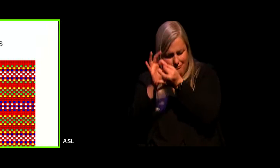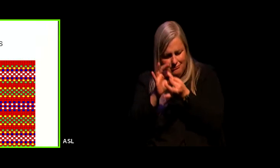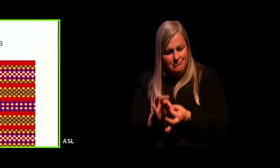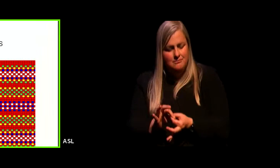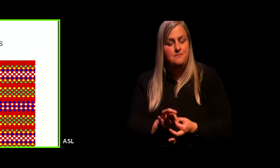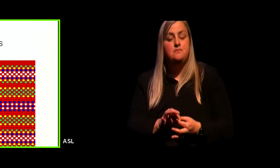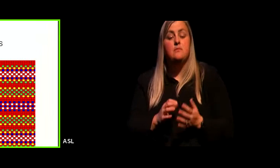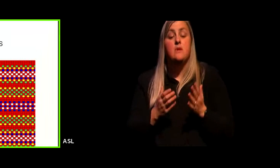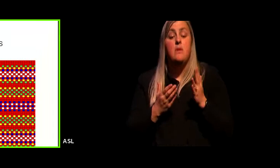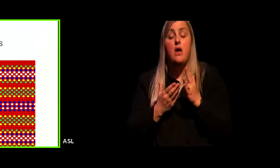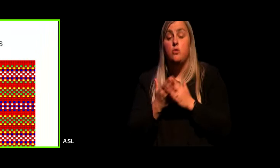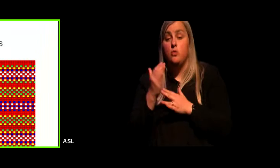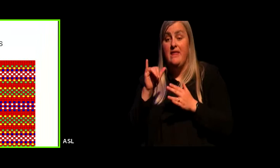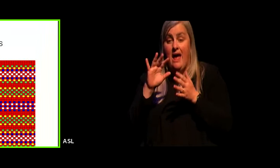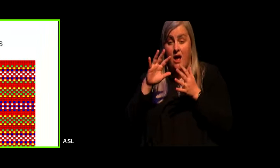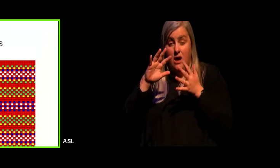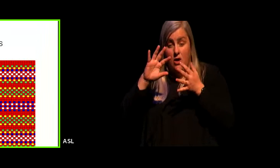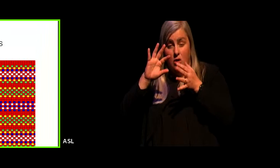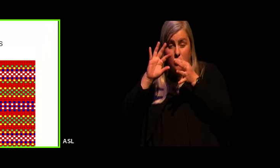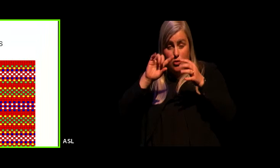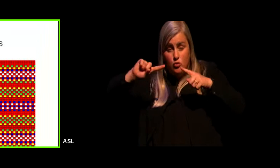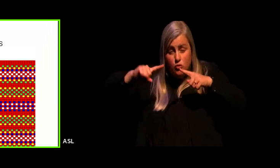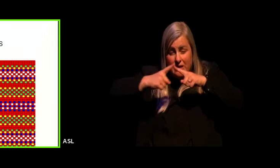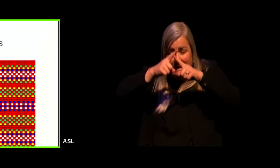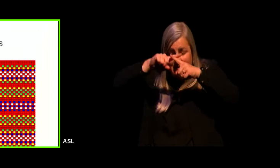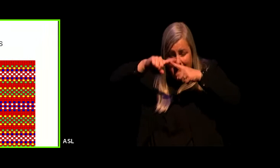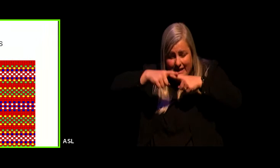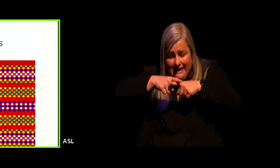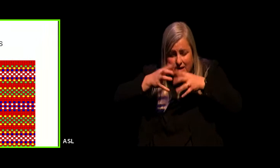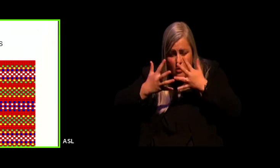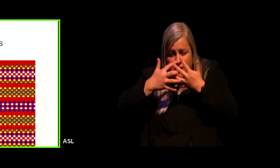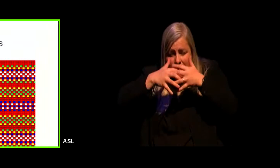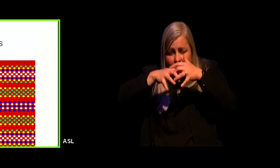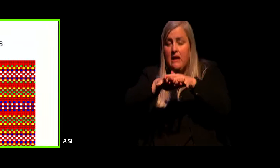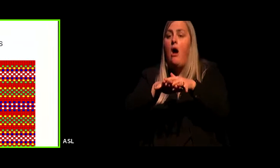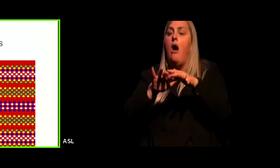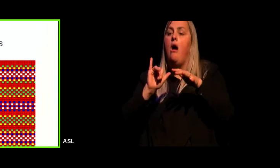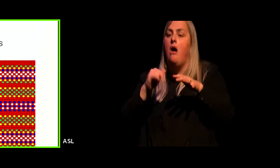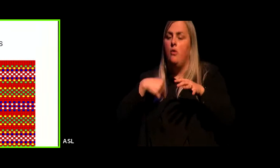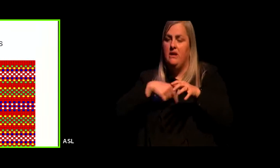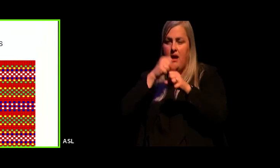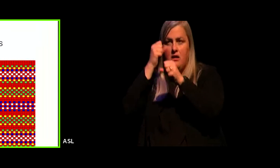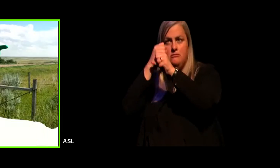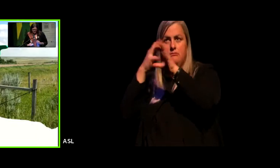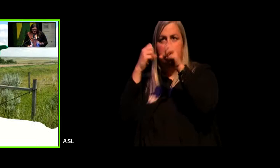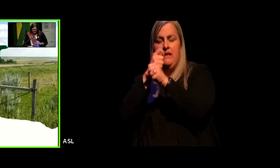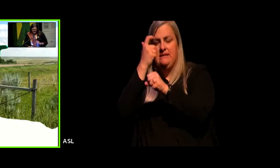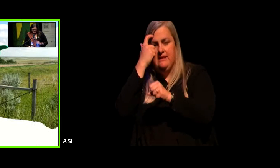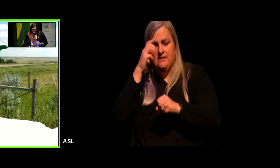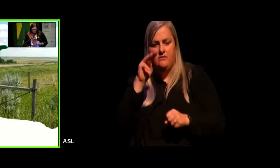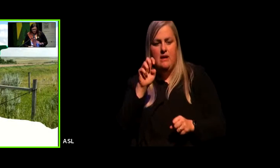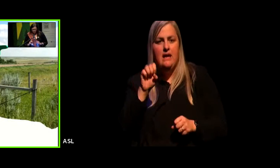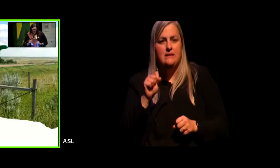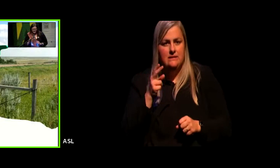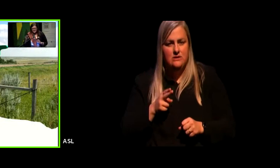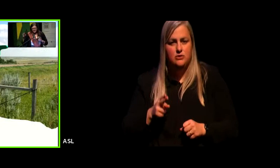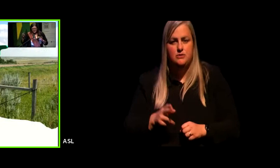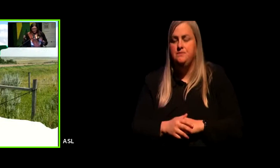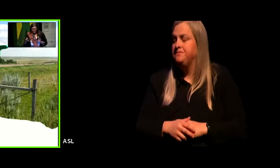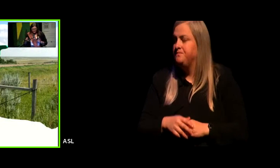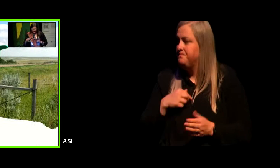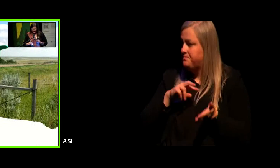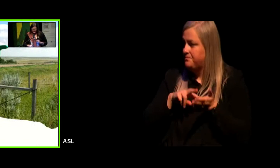together that we can actually make sense, in my view, of a Métis history. So just as a little example of what I mean